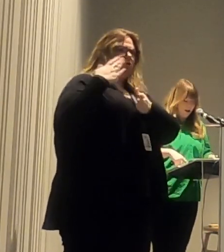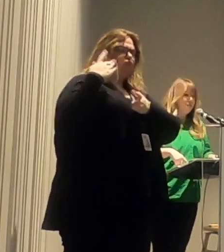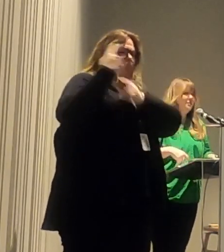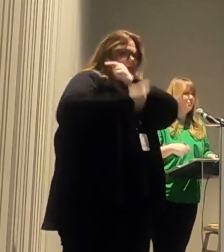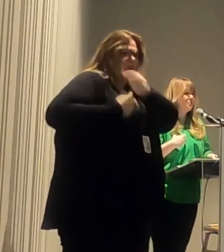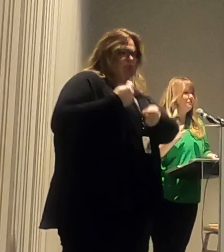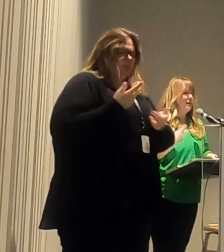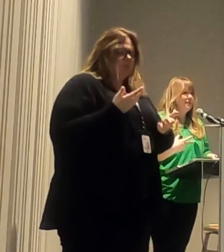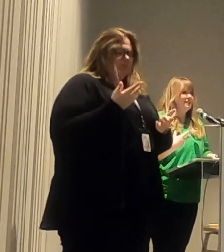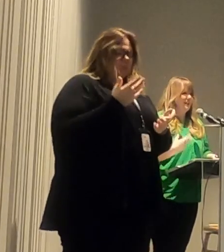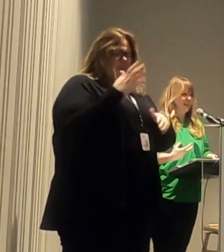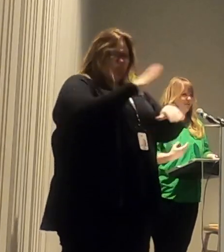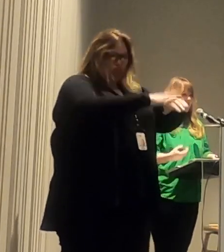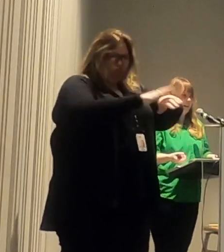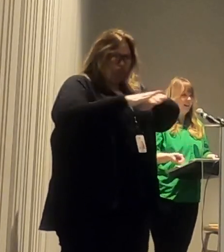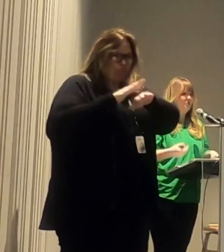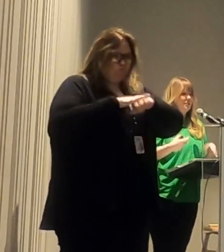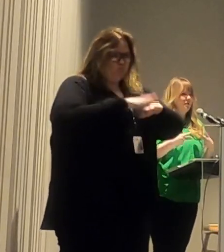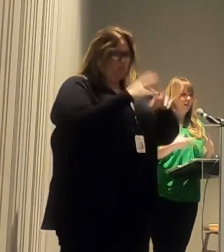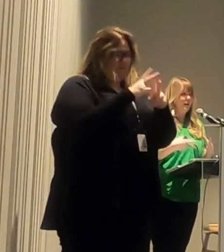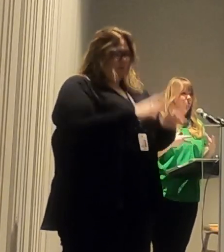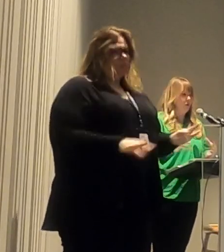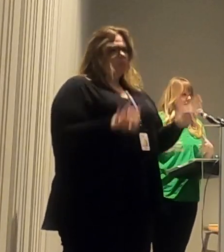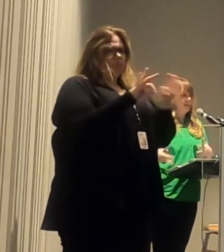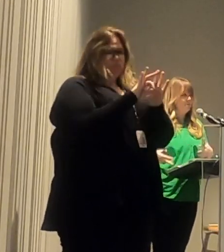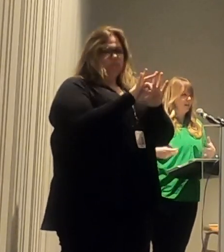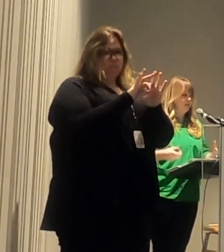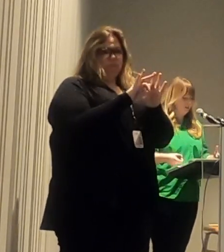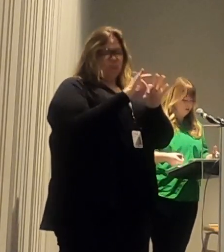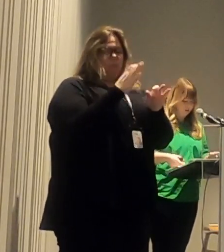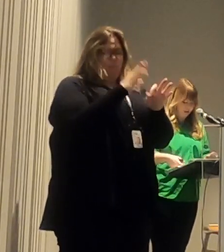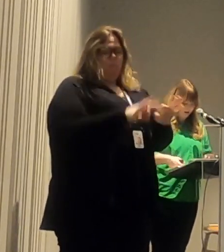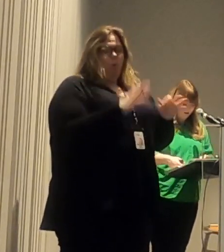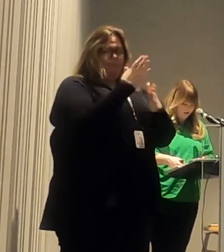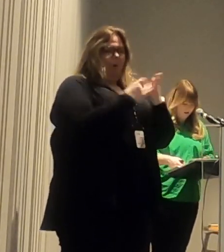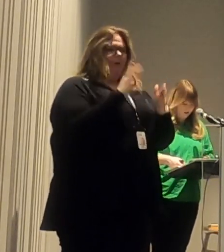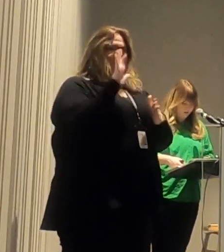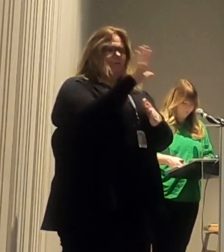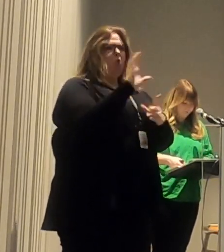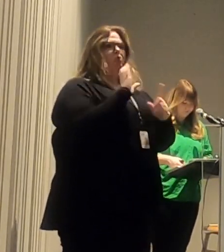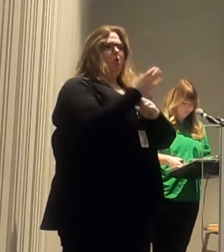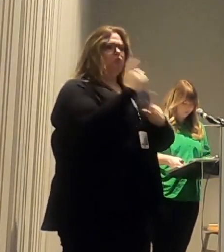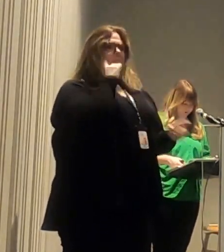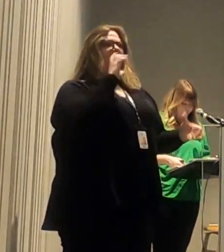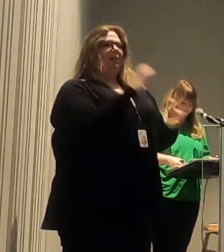warning. So this was very significant, and it was a very important aspect of the culture.